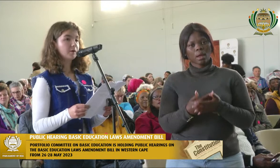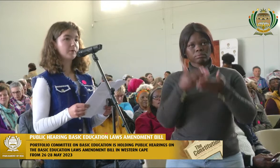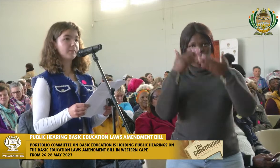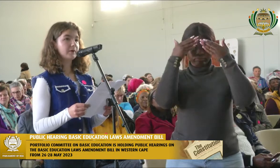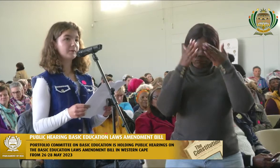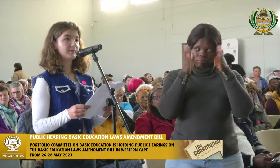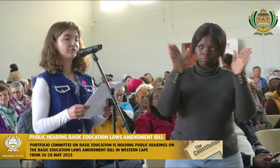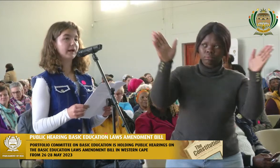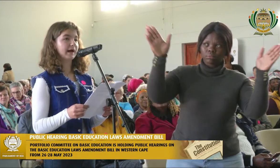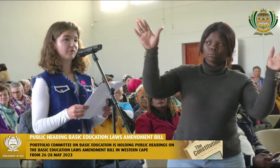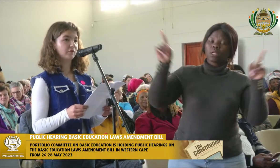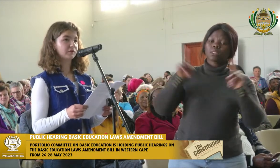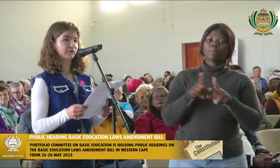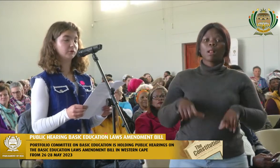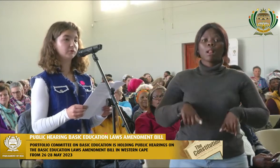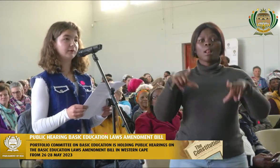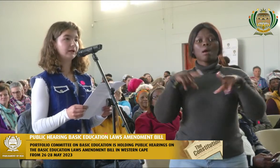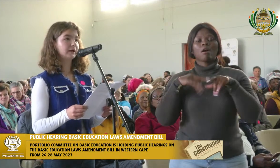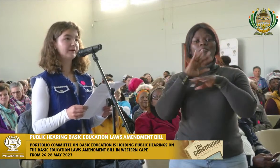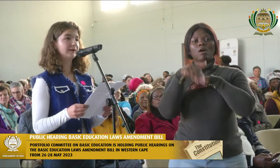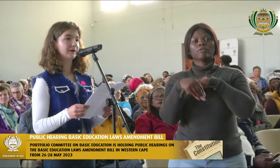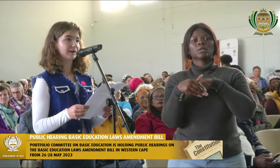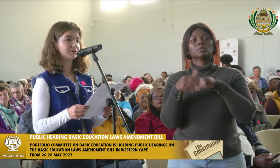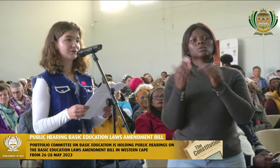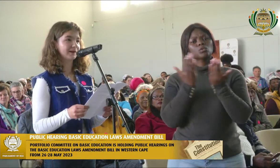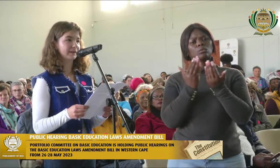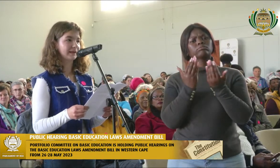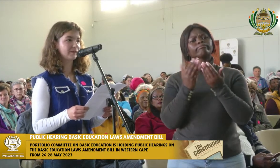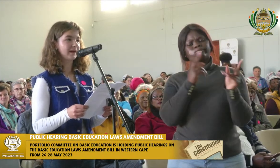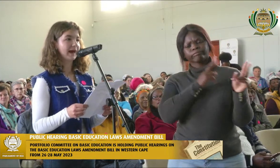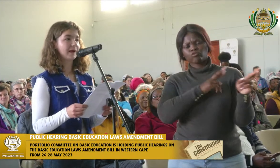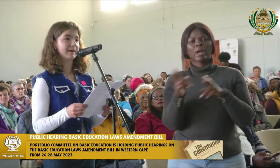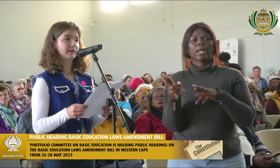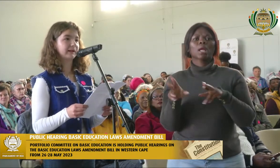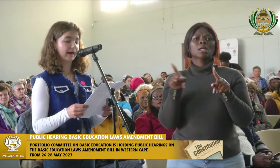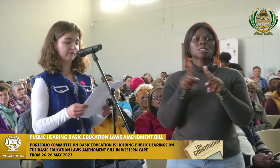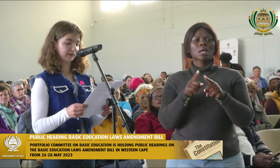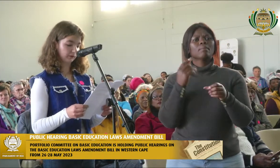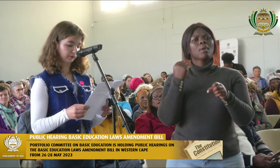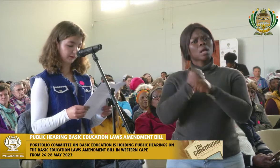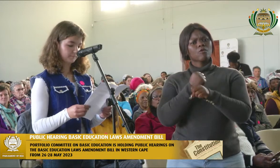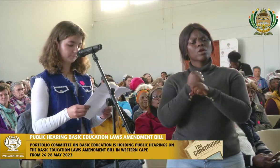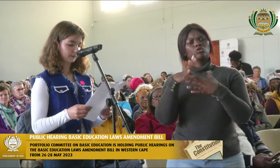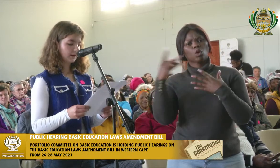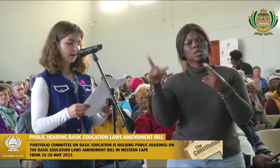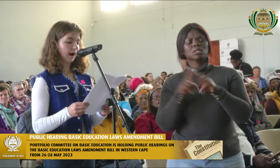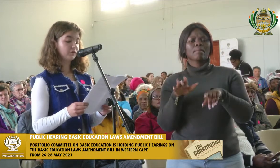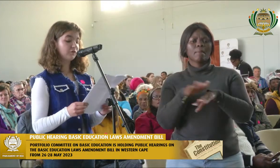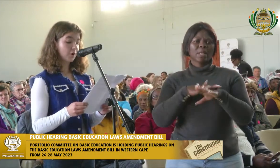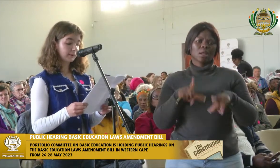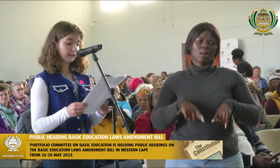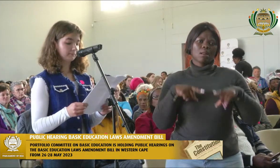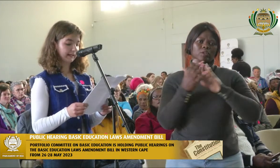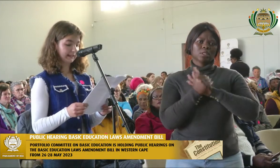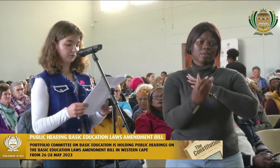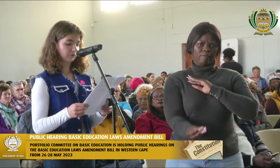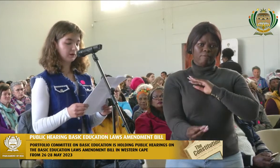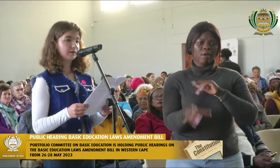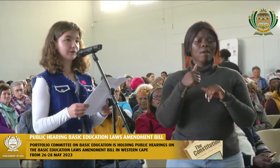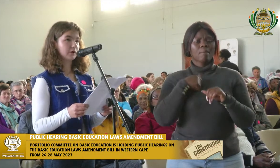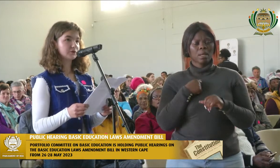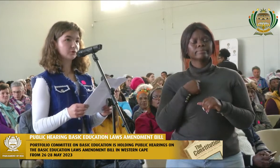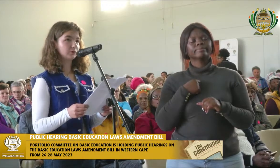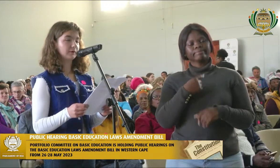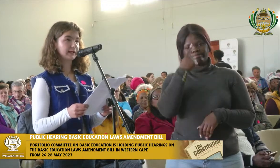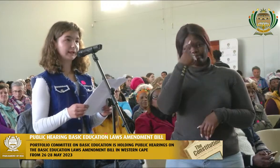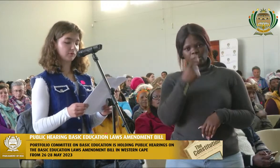horizons, preparing me for life after school, including career choices and basic life skills. I firmly believe